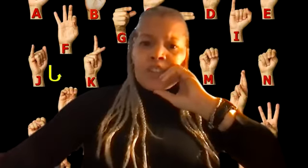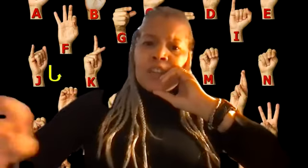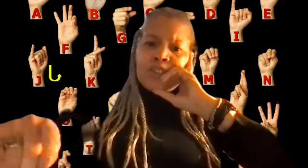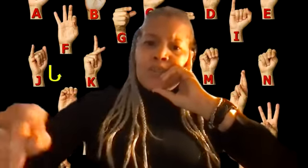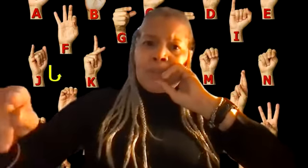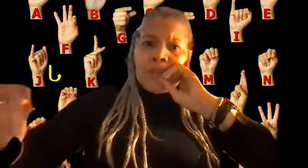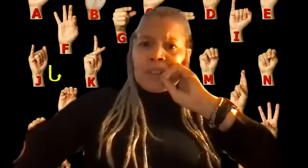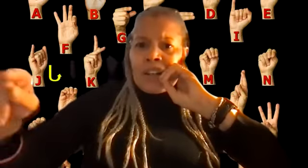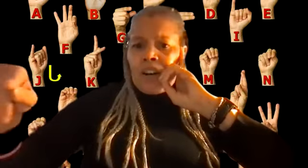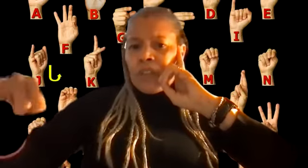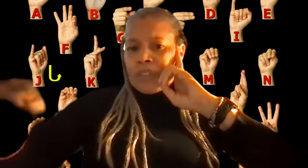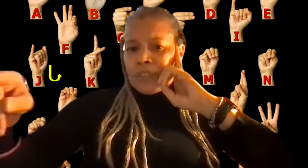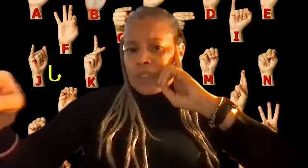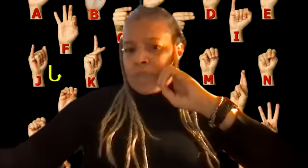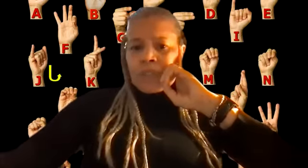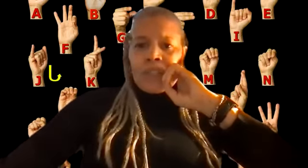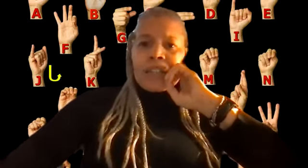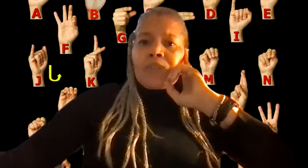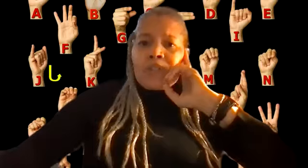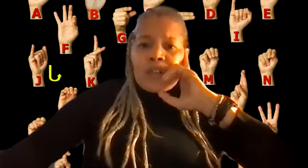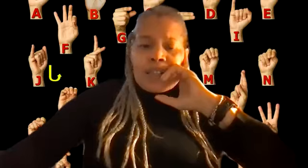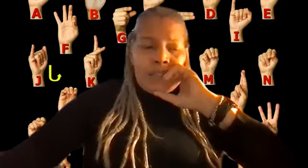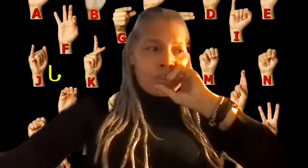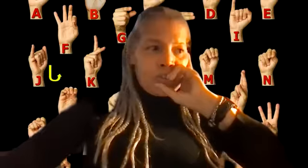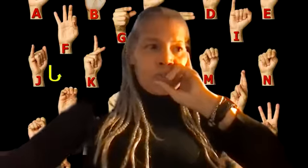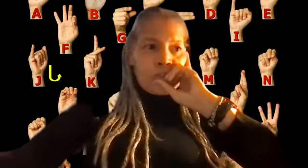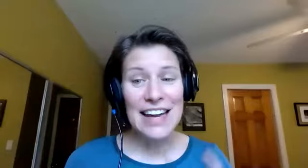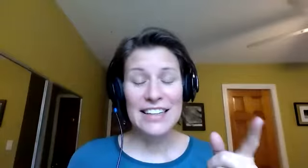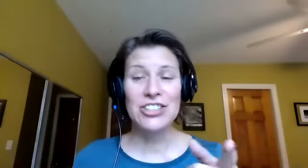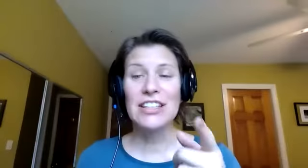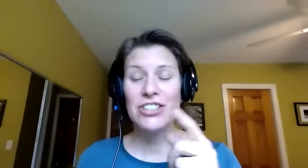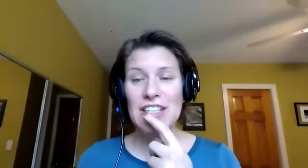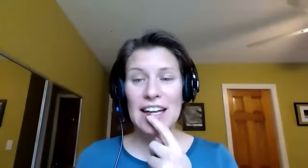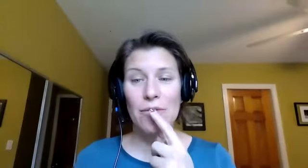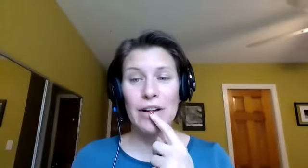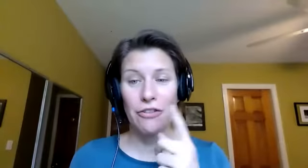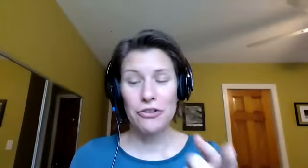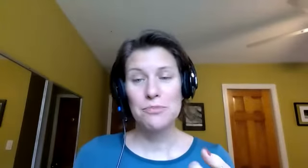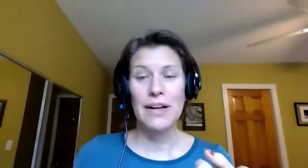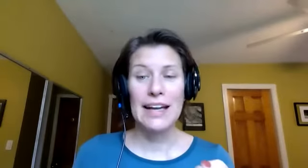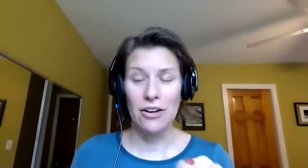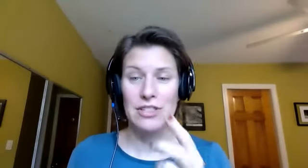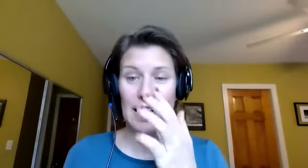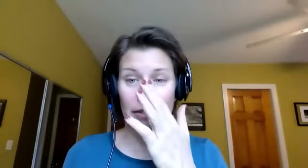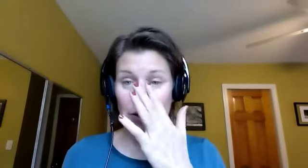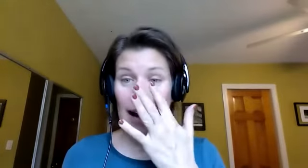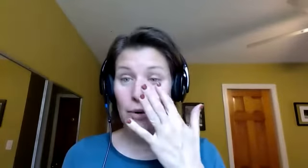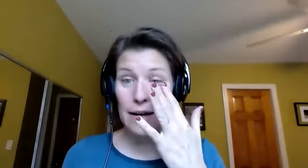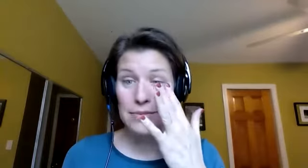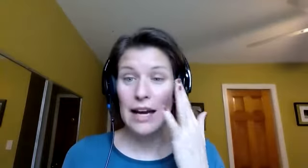I think she might've been on our call the other day, but if not, I will make sure I connect the two of you. Yes, actually, she and I were in our first breakout together. So I will ask, uh,